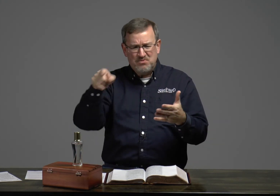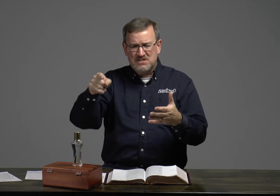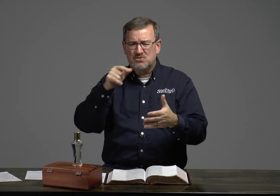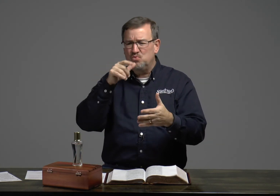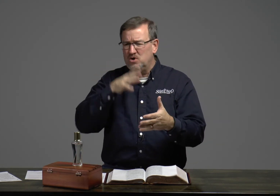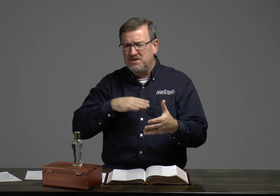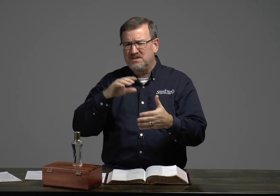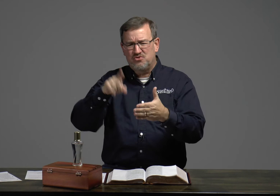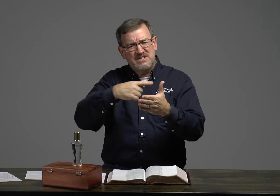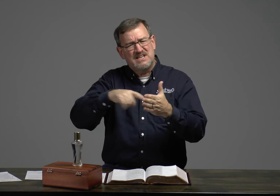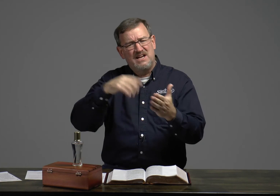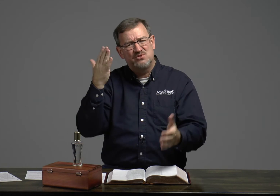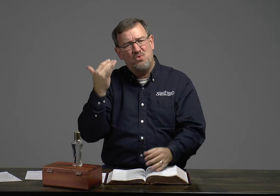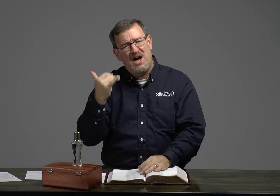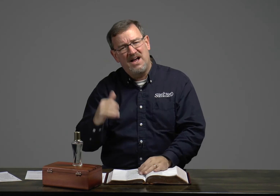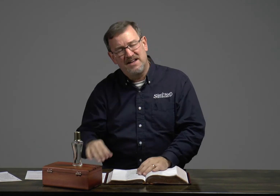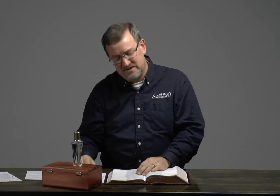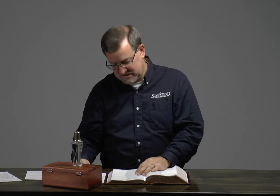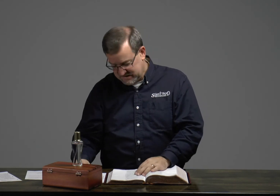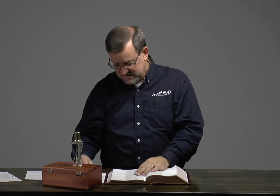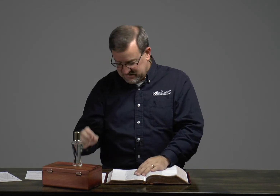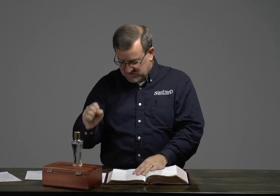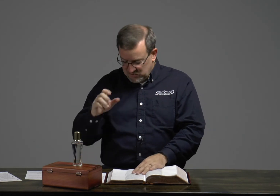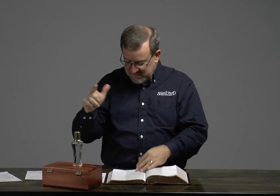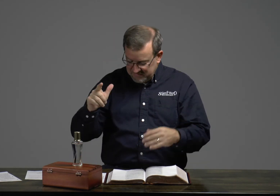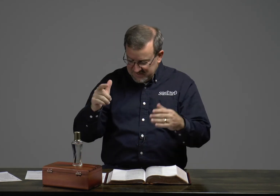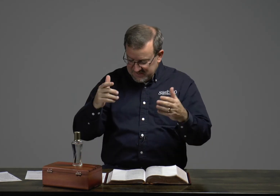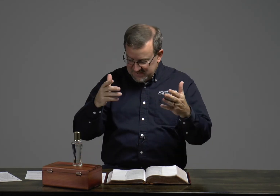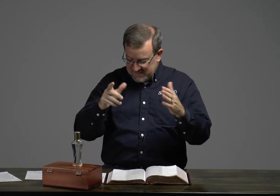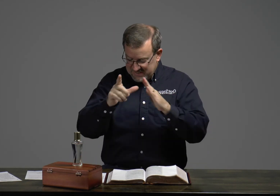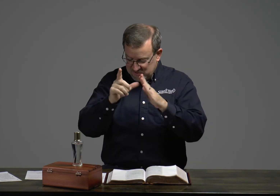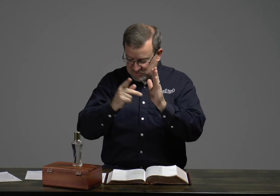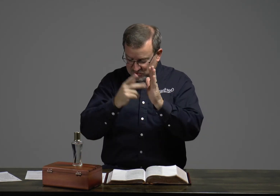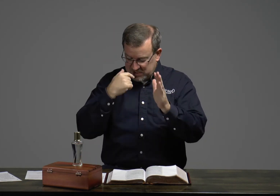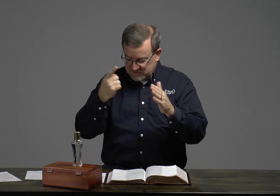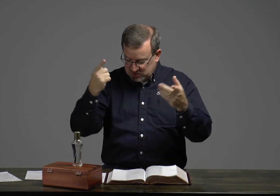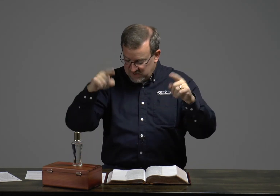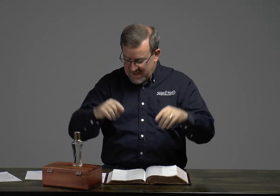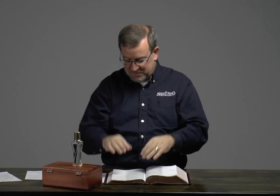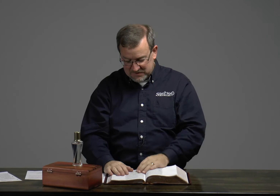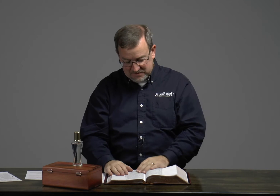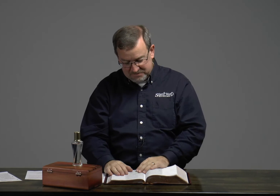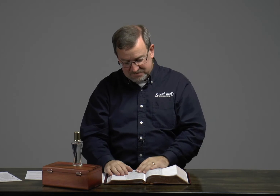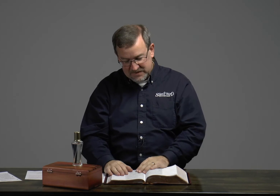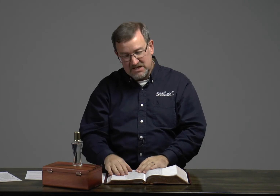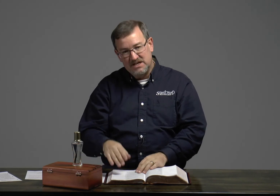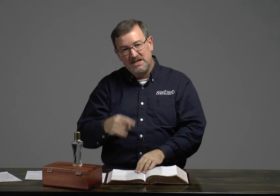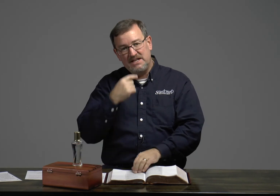this woman criticized? Why? Well, here Luke tells us what happens. He